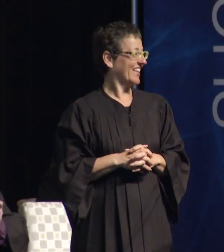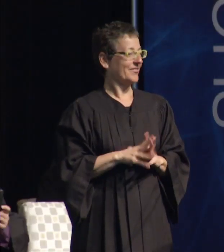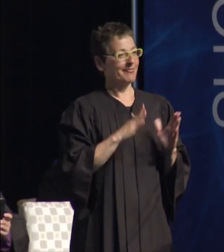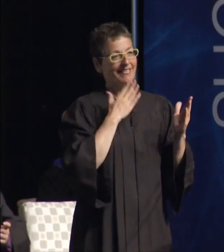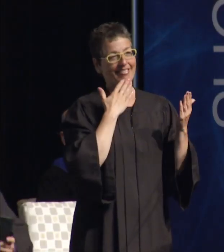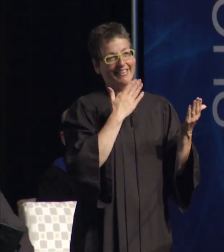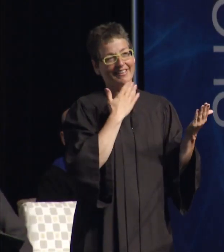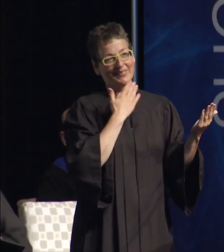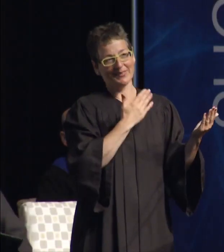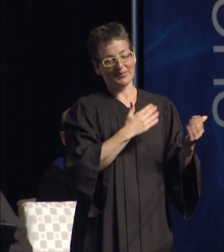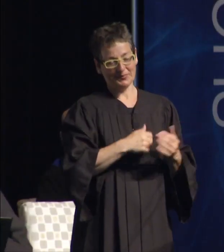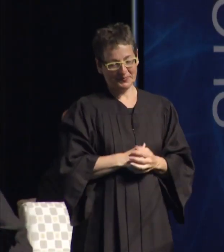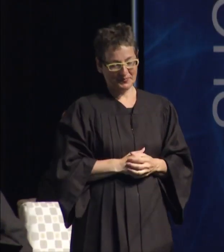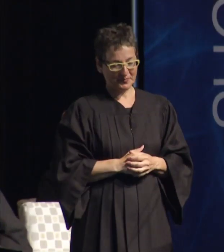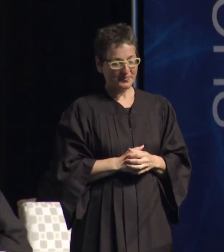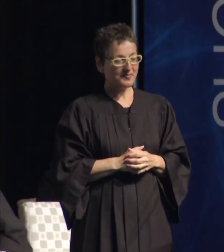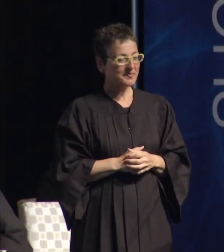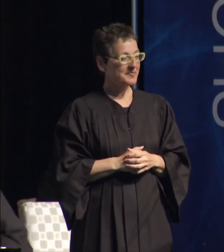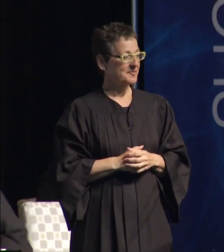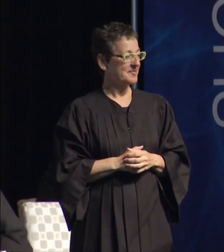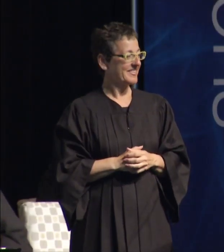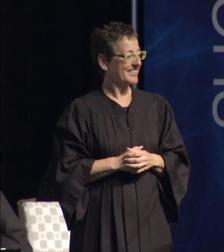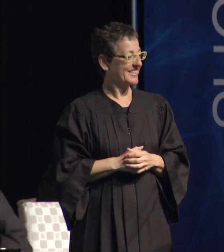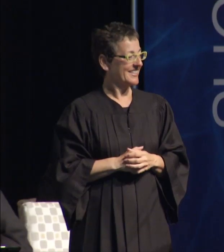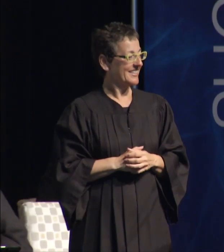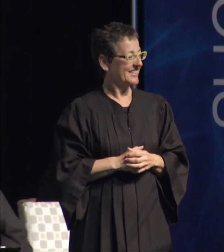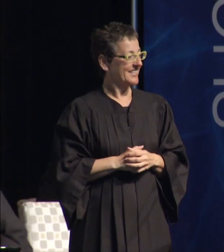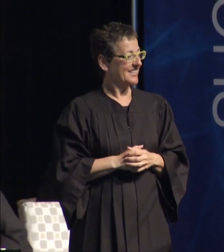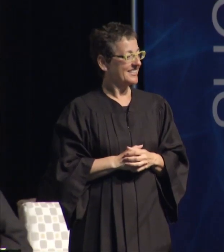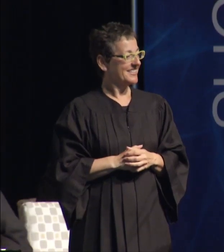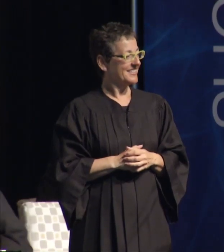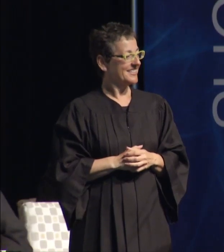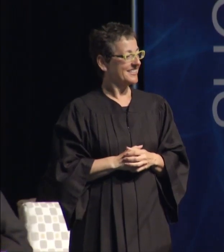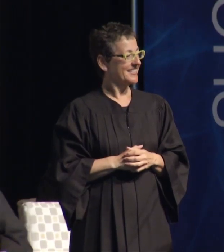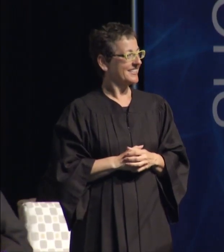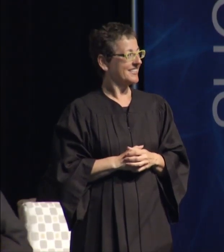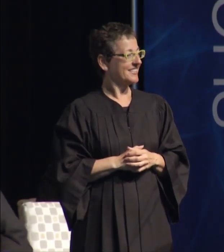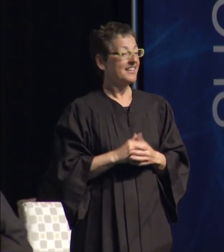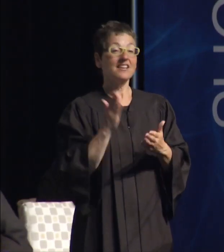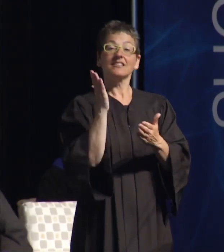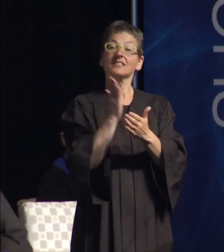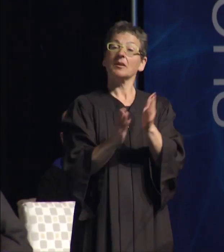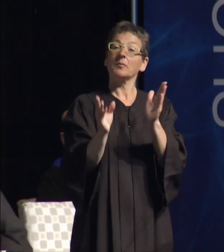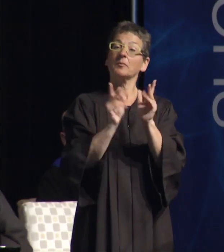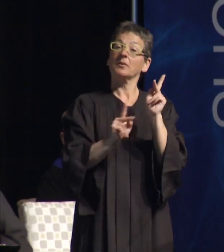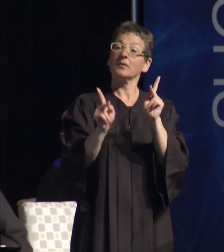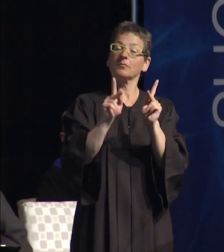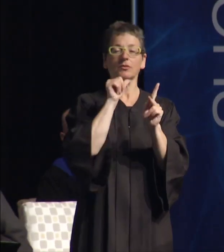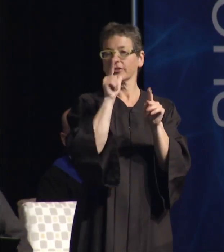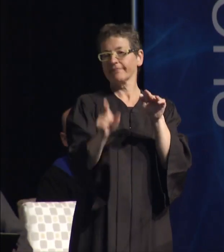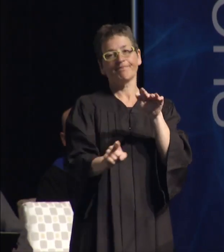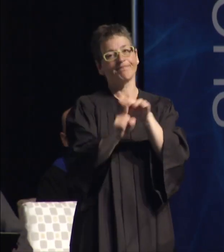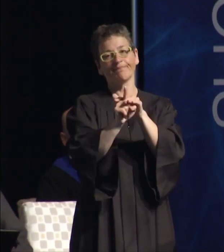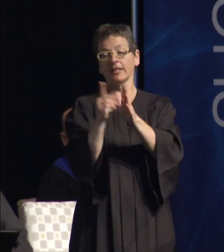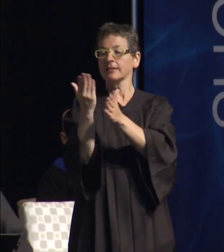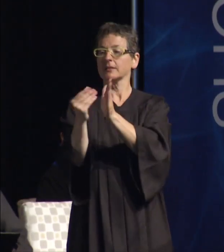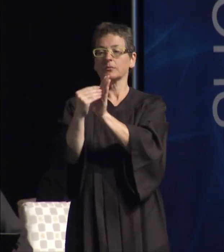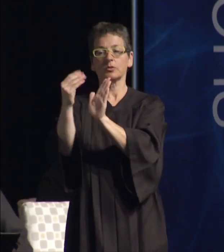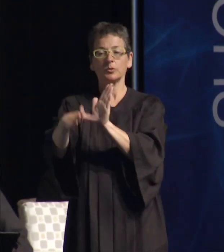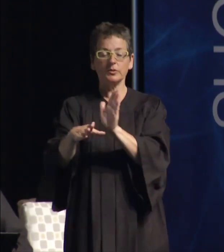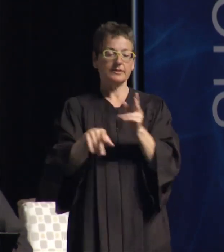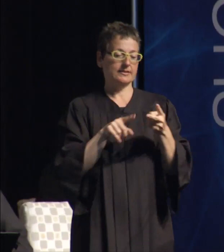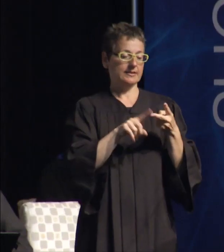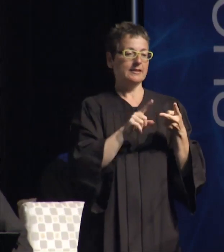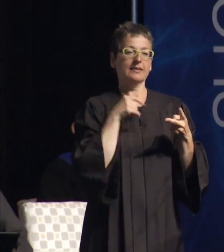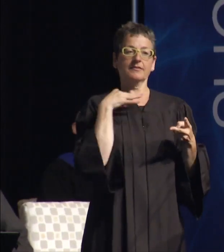Thank you. There are some who were unable to be here to attend the ceremony, students, faculty, and